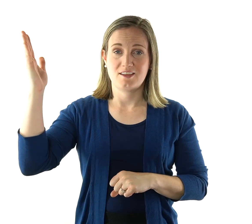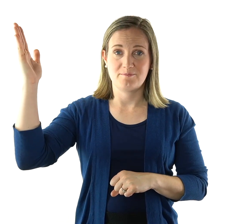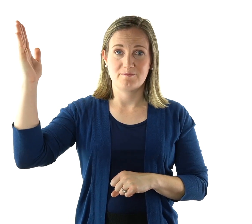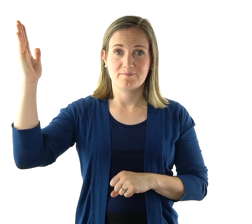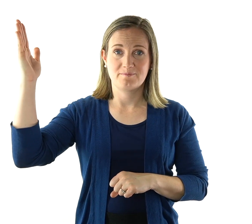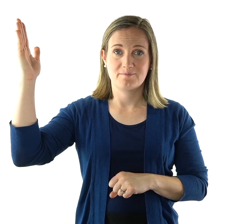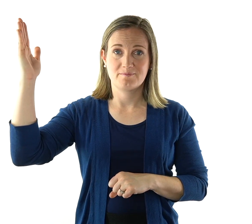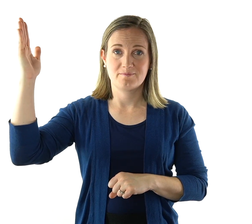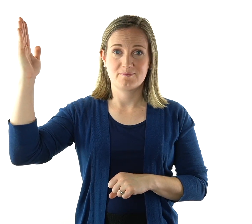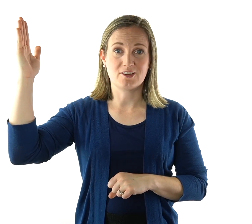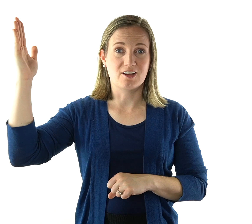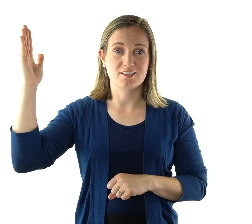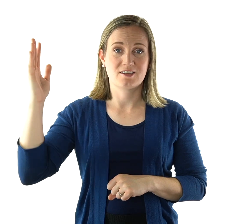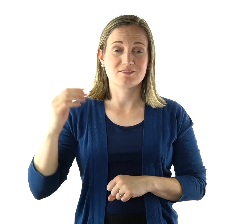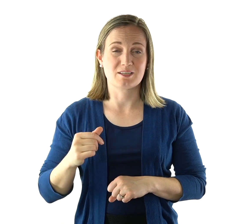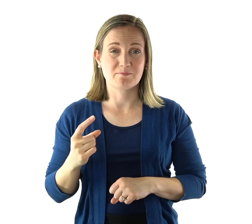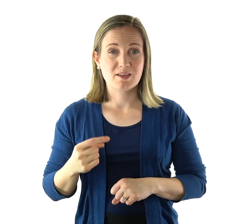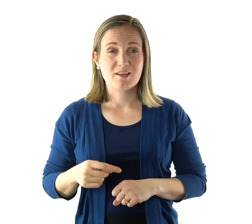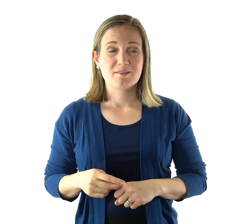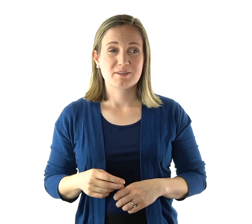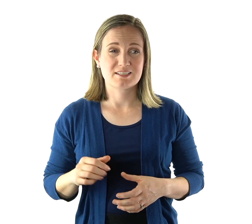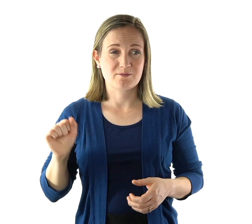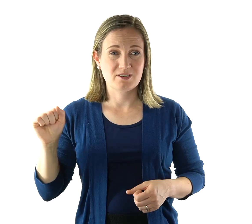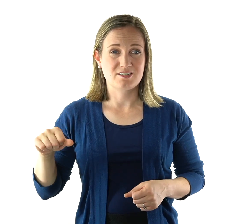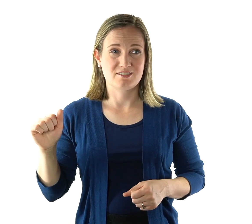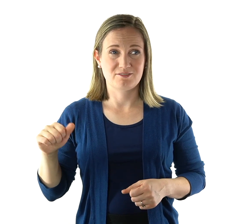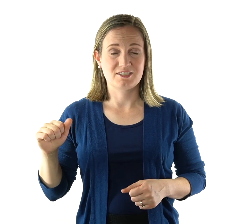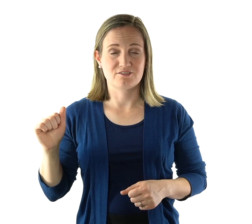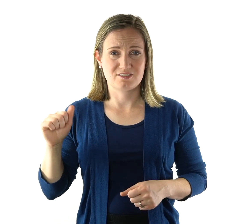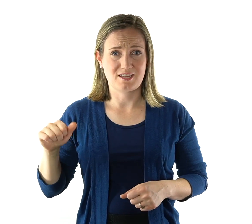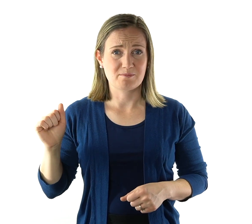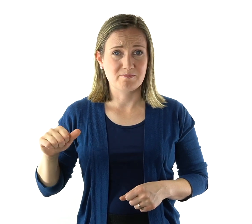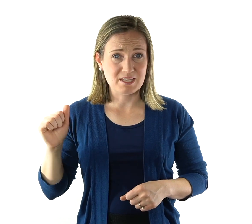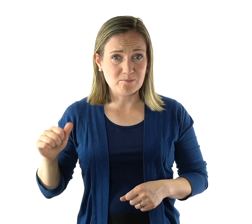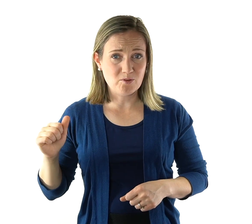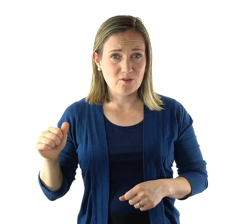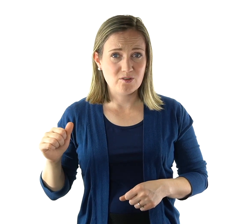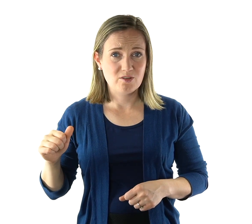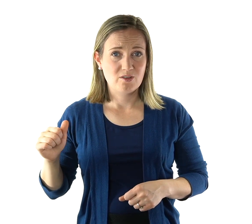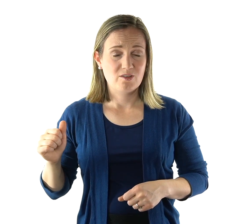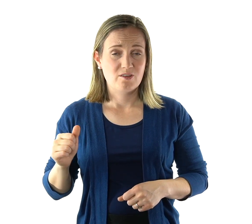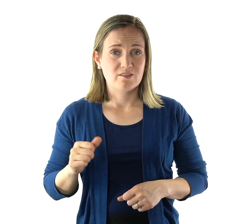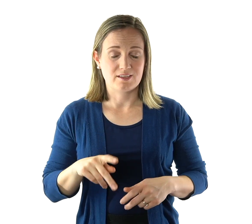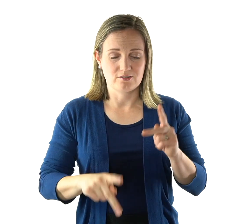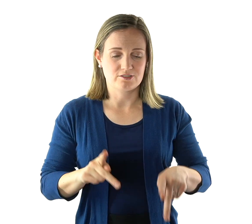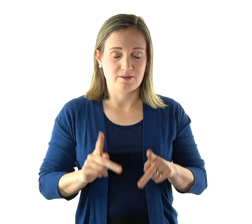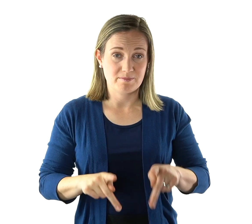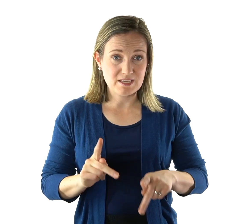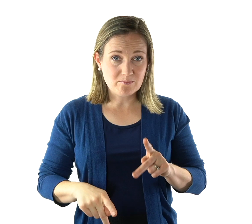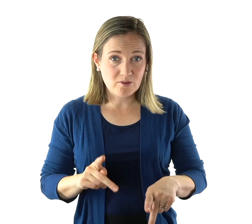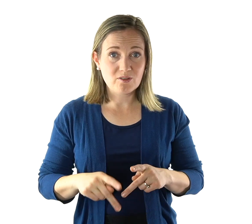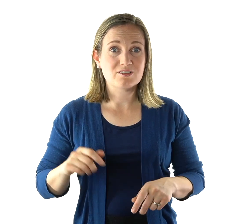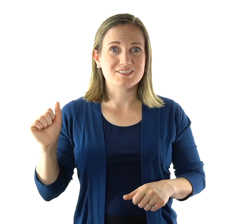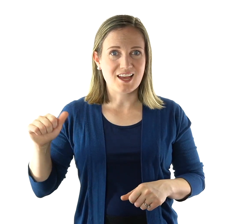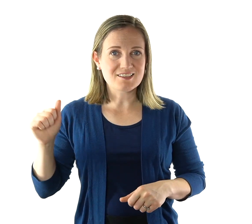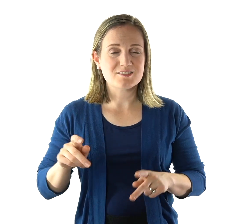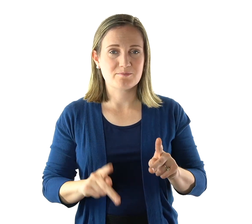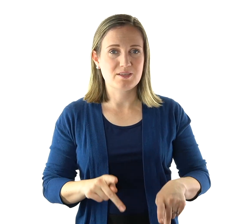him, God. I was because I wanted to really stress people, people, yes,